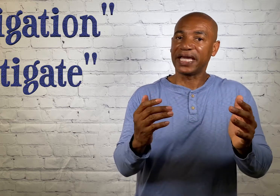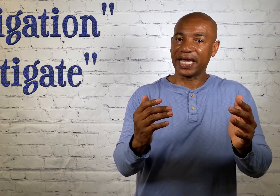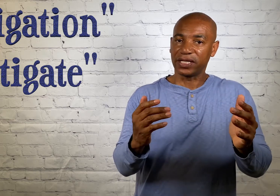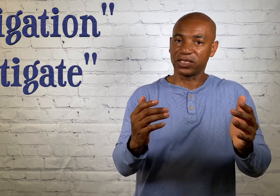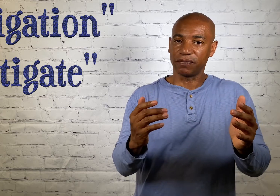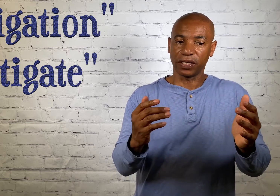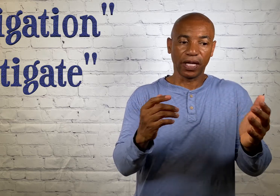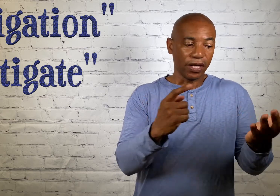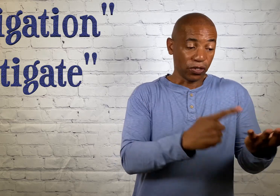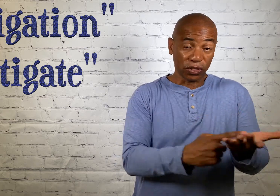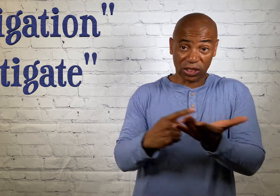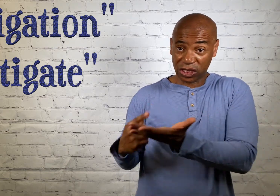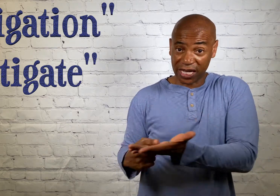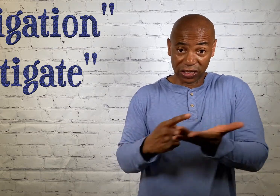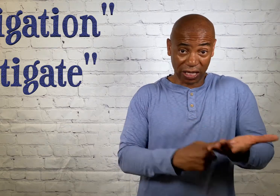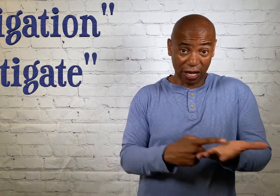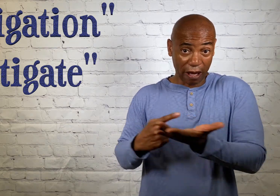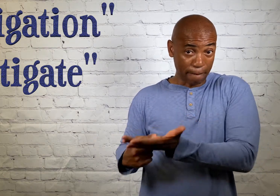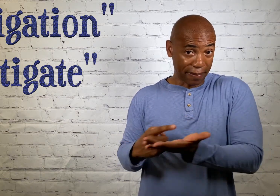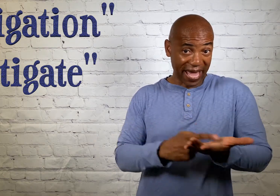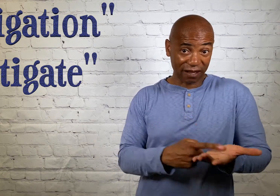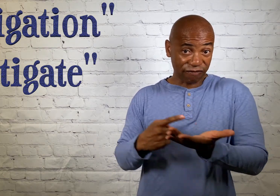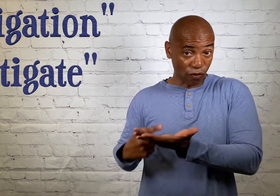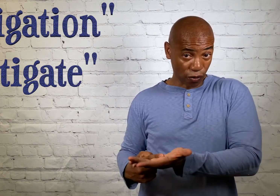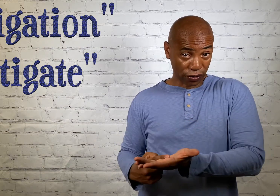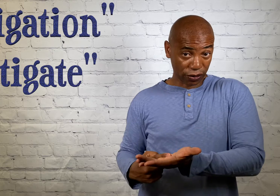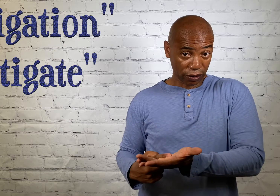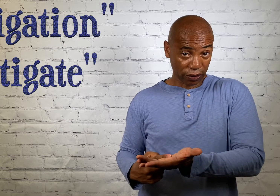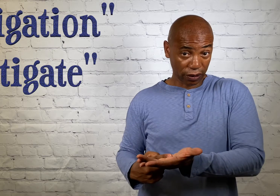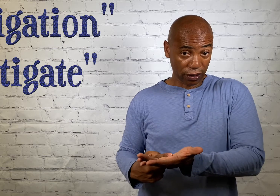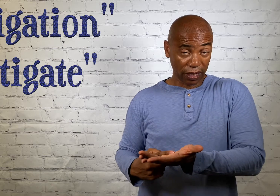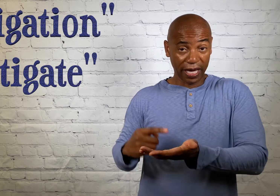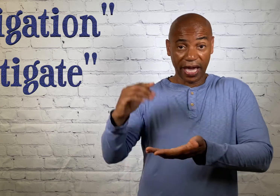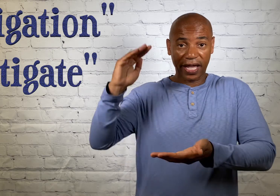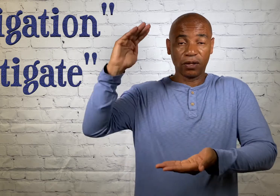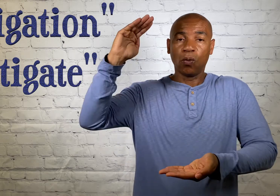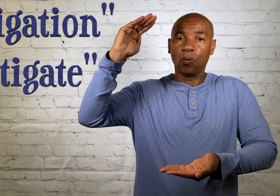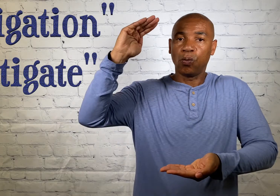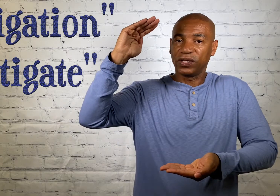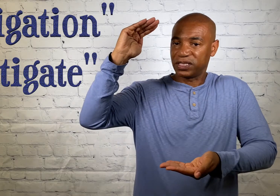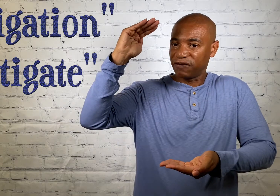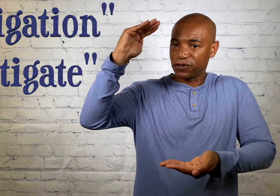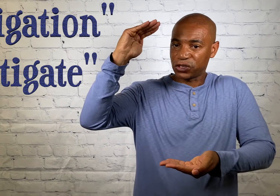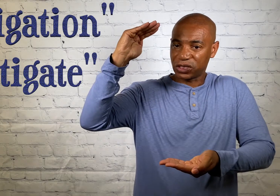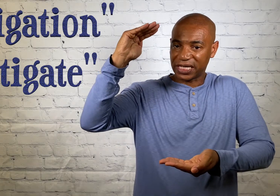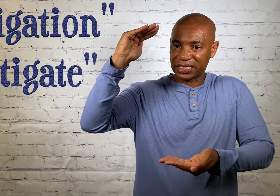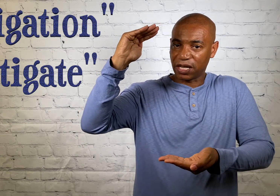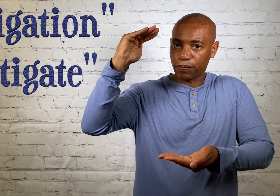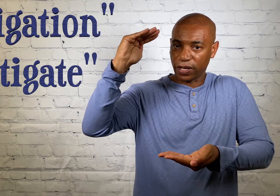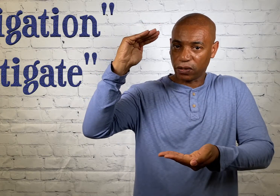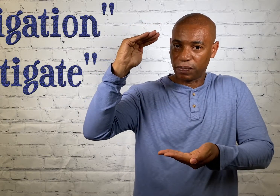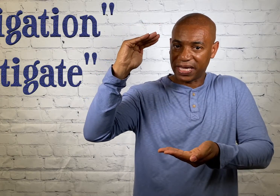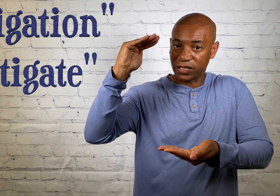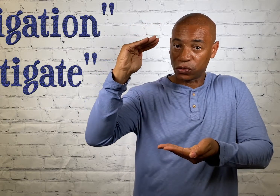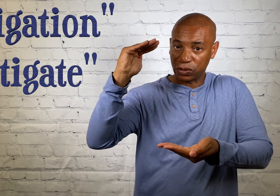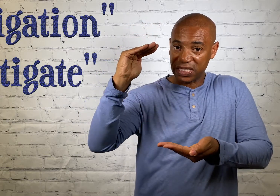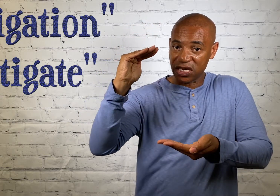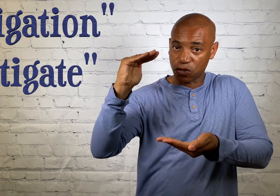mitigating something, you're discussing back and forth, and the differences that separate you begin to